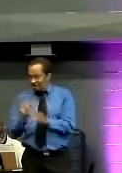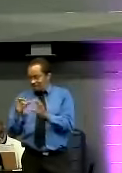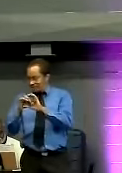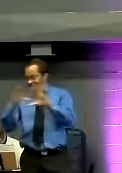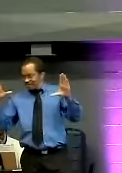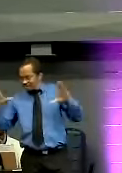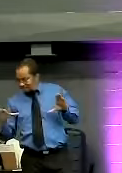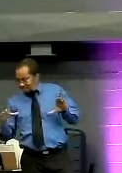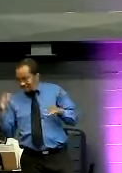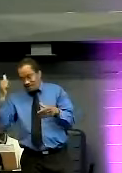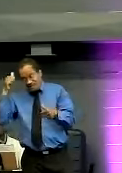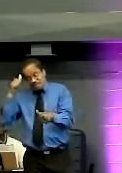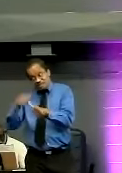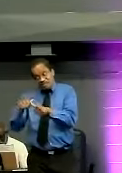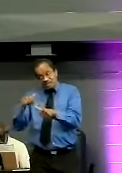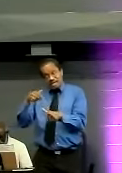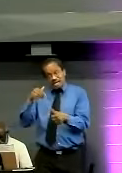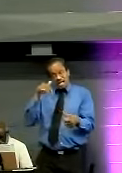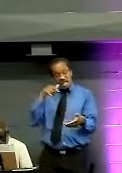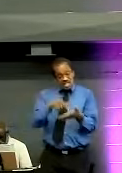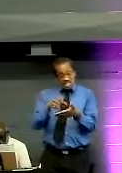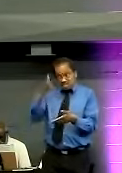Remember, this is God's son on the cross.